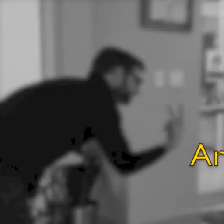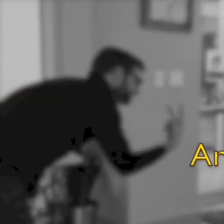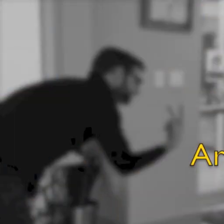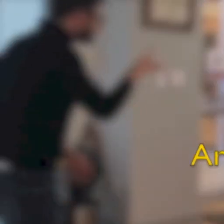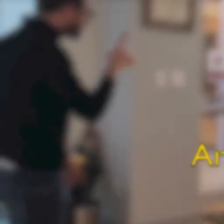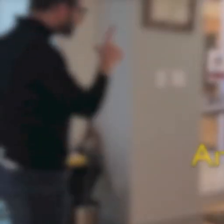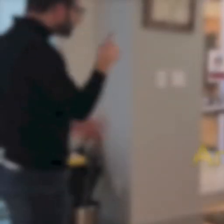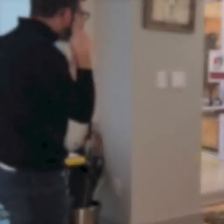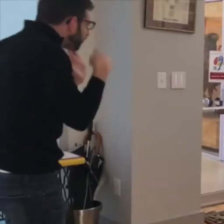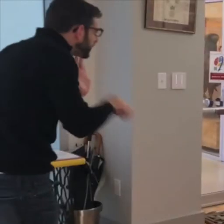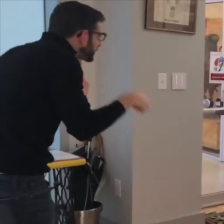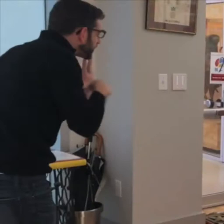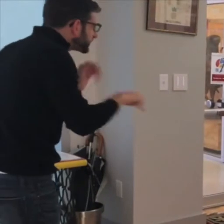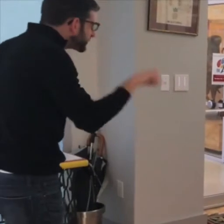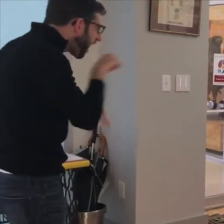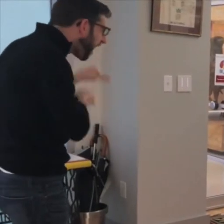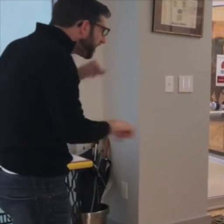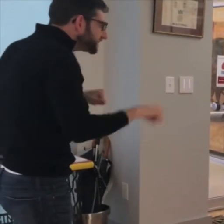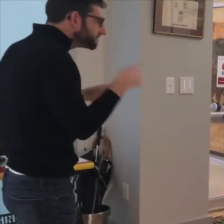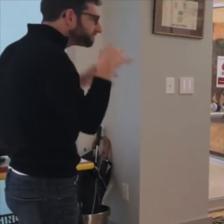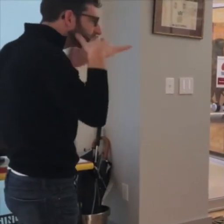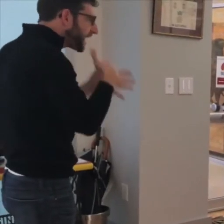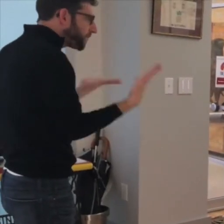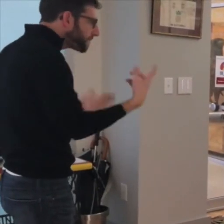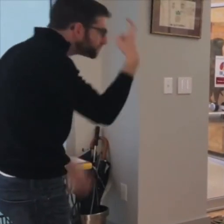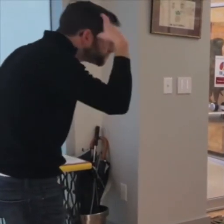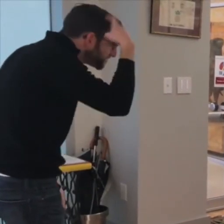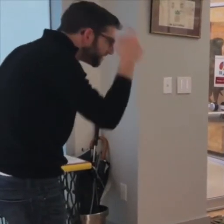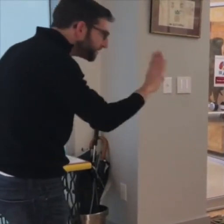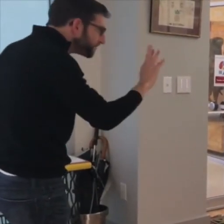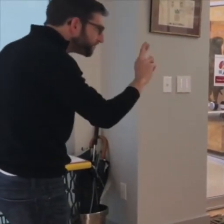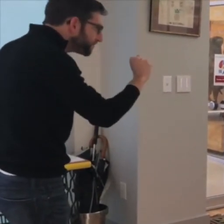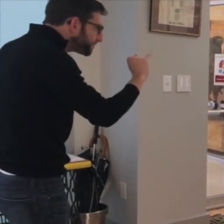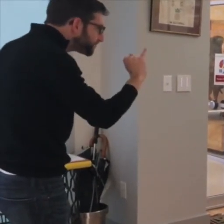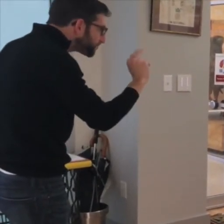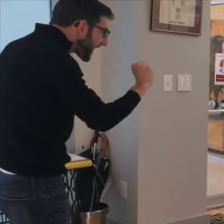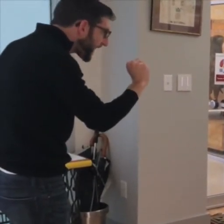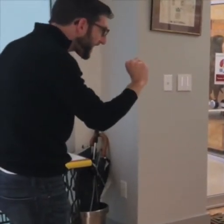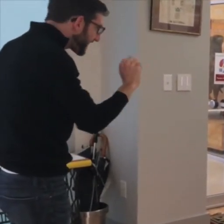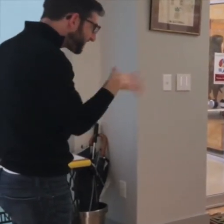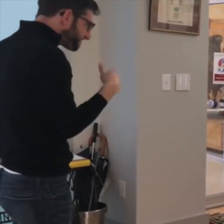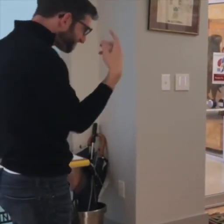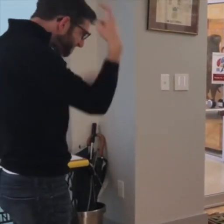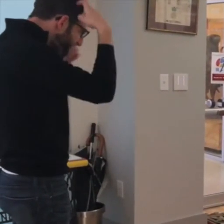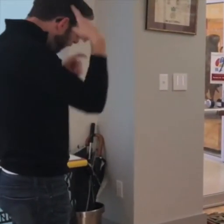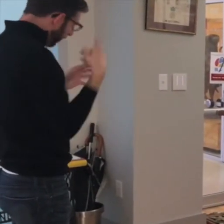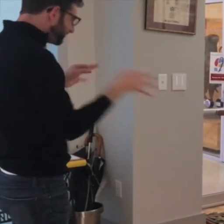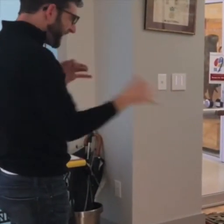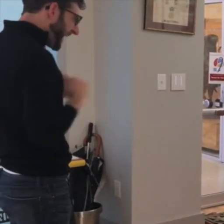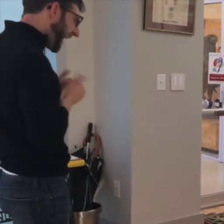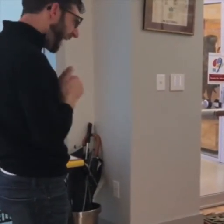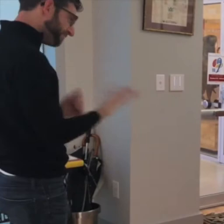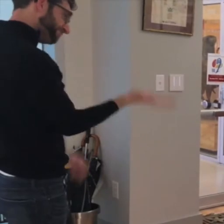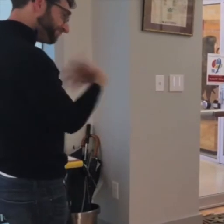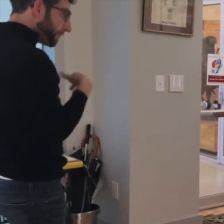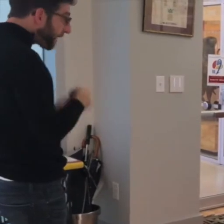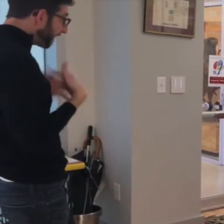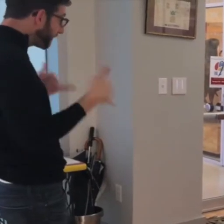Okay, this is a research science center. We look at the brain. Okay, we'll explain it in the next room.